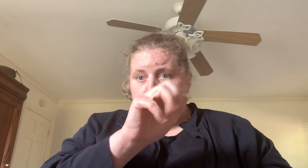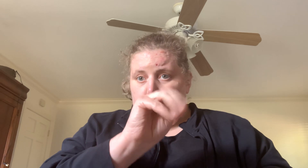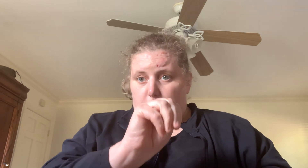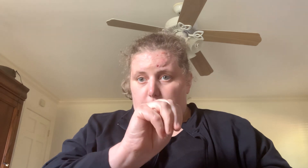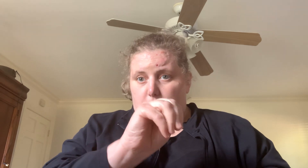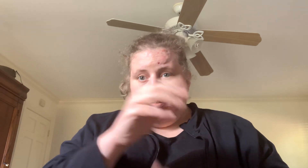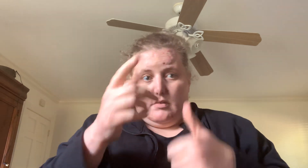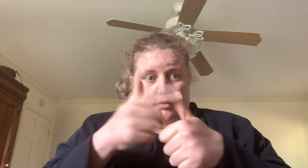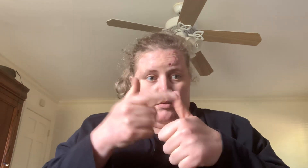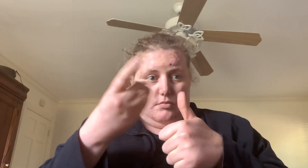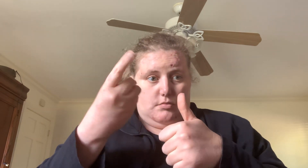one,